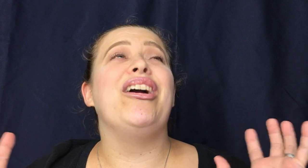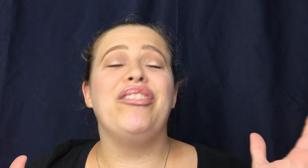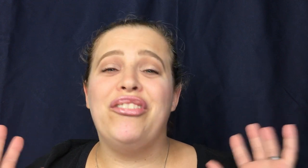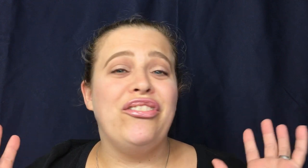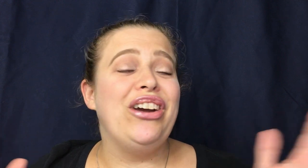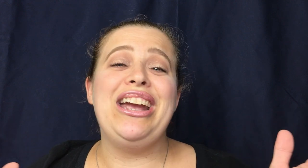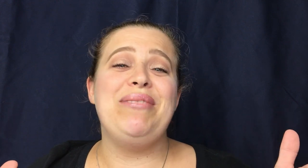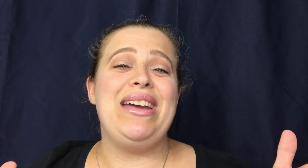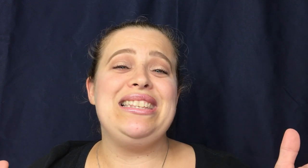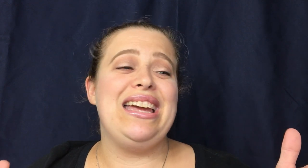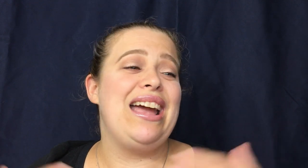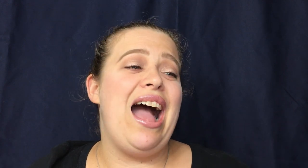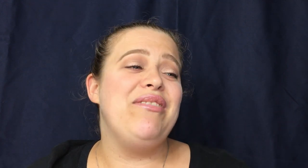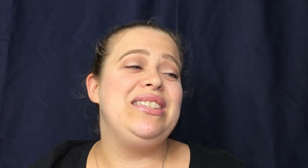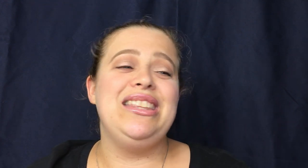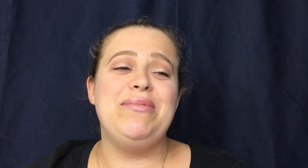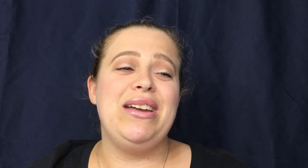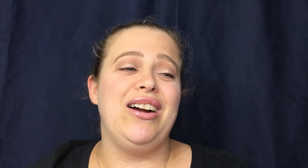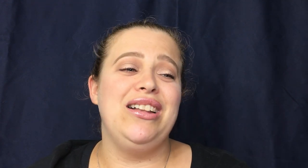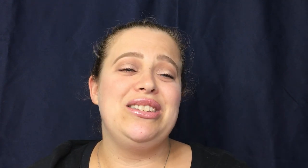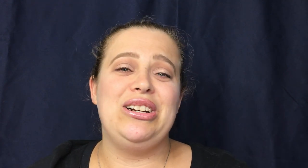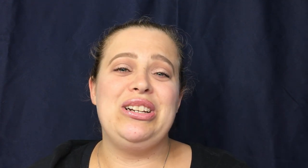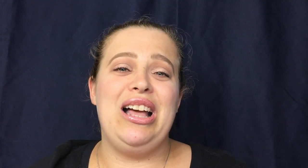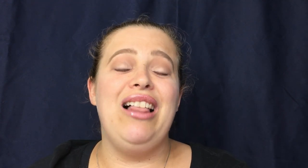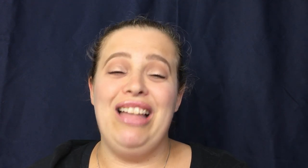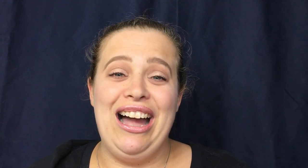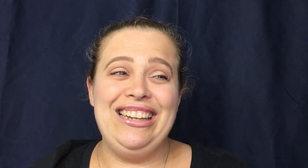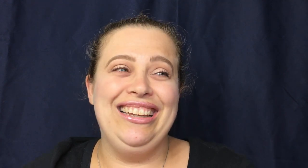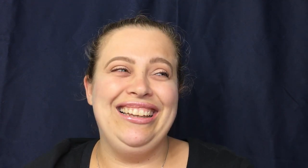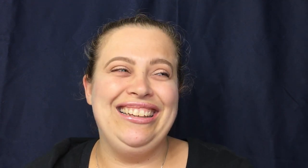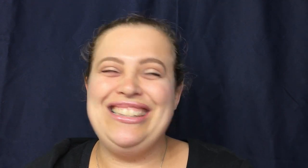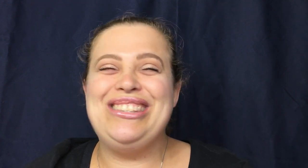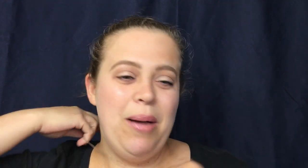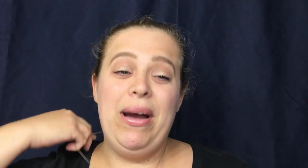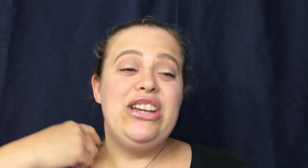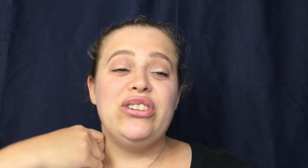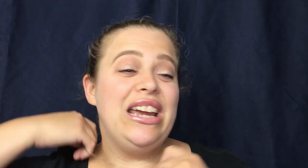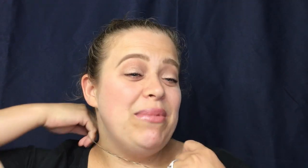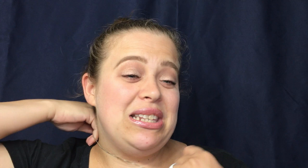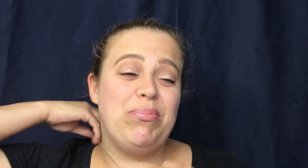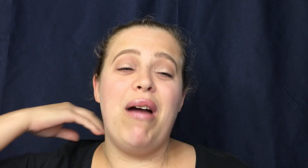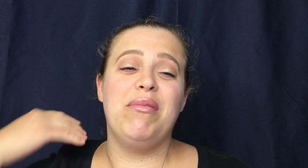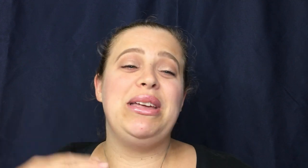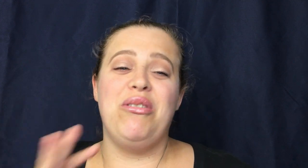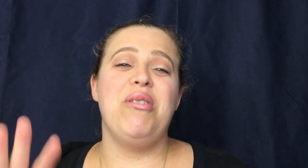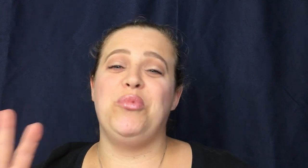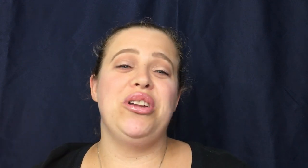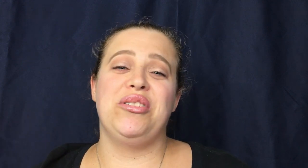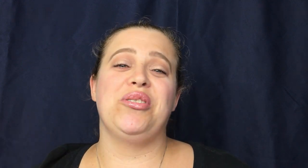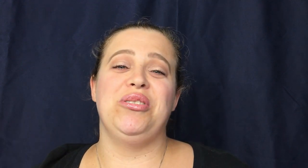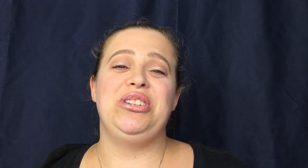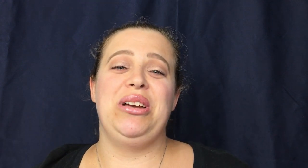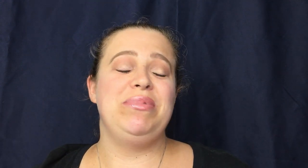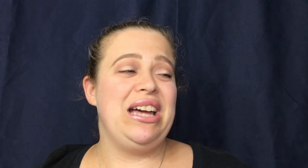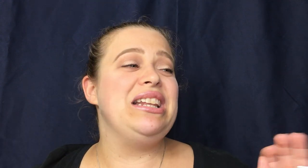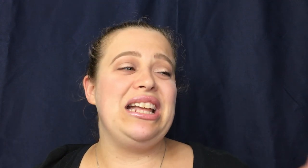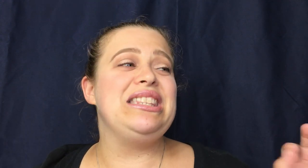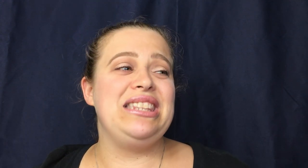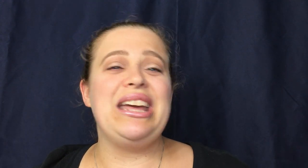are freaking amazing. I've seen them in concert a lot. My dream is to probably go on one of their cruise ships. That's like